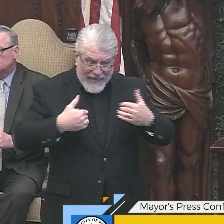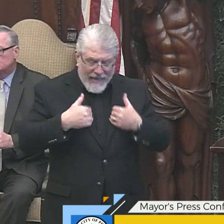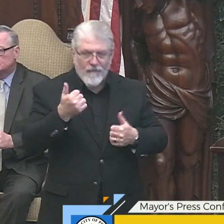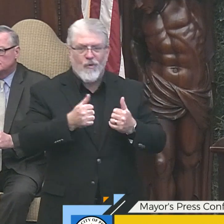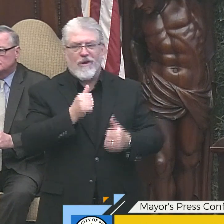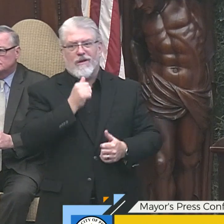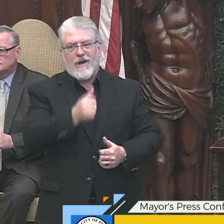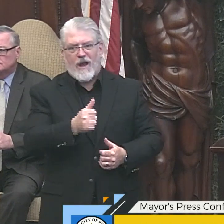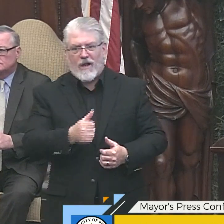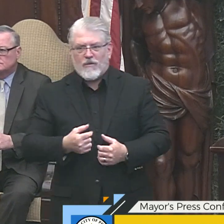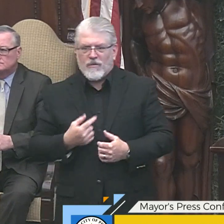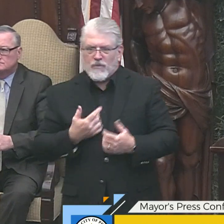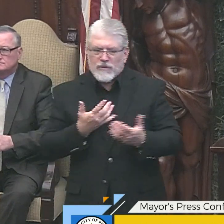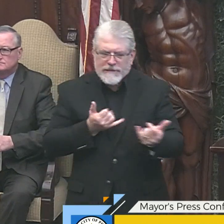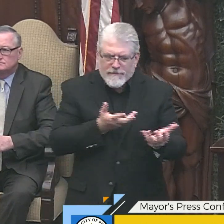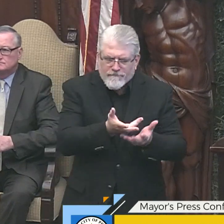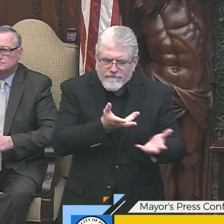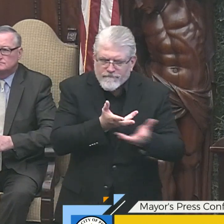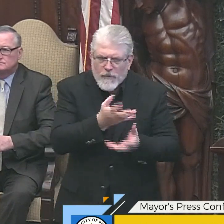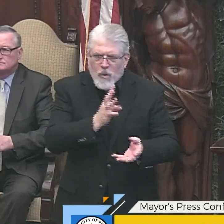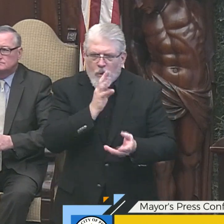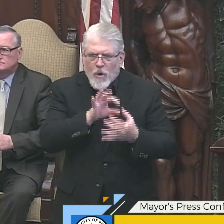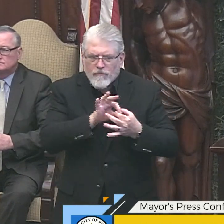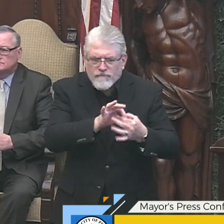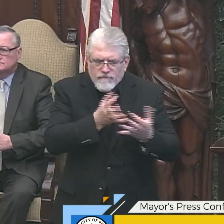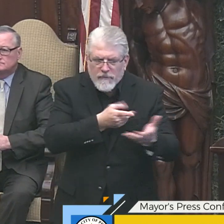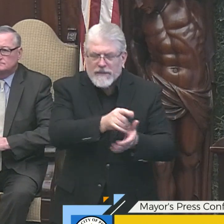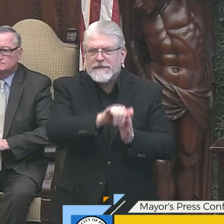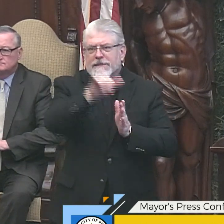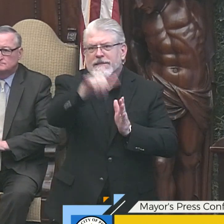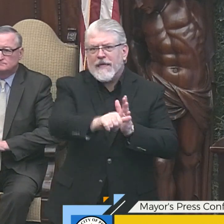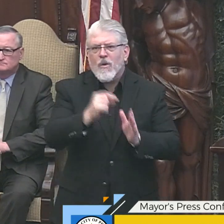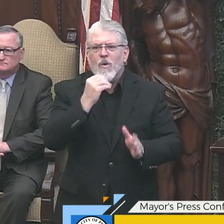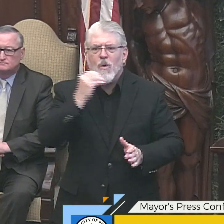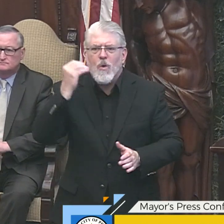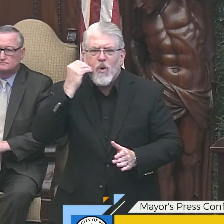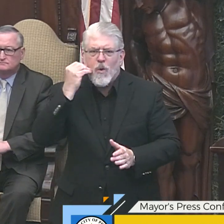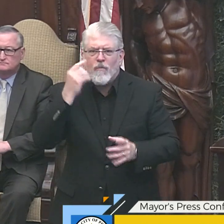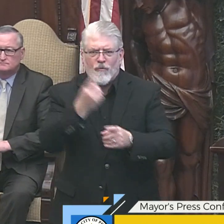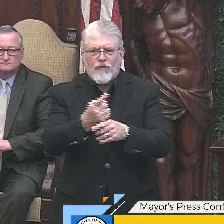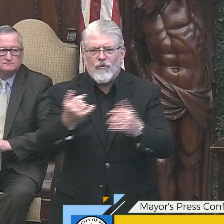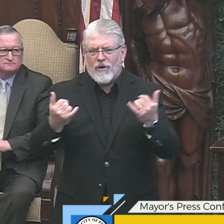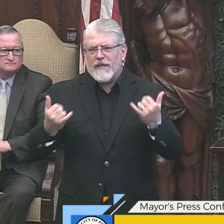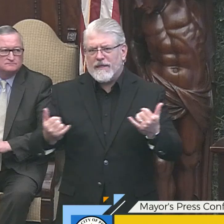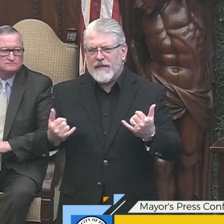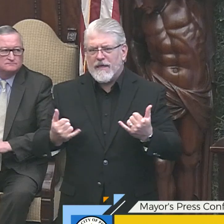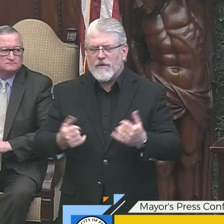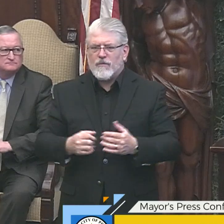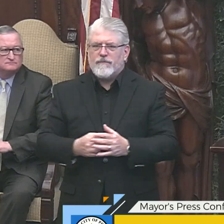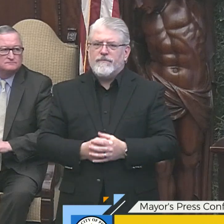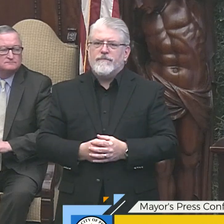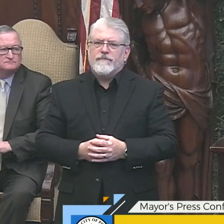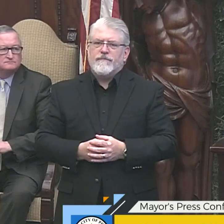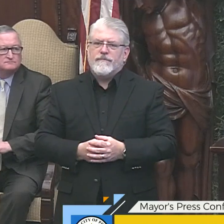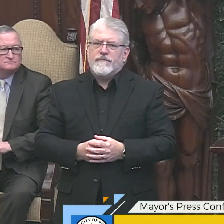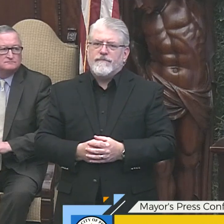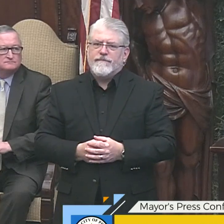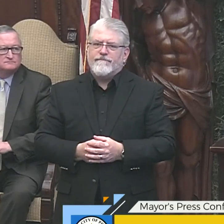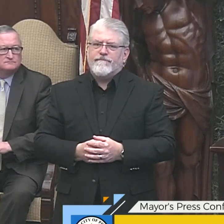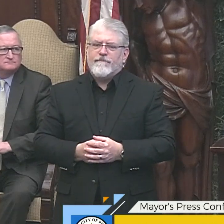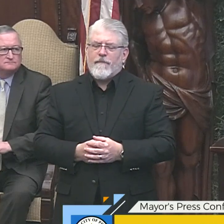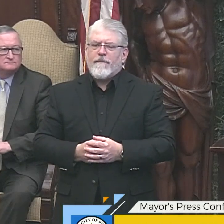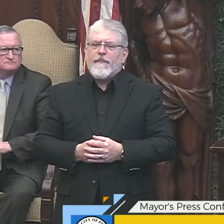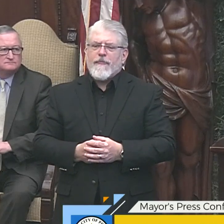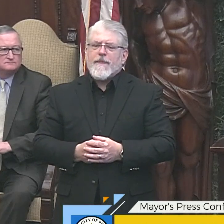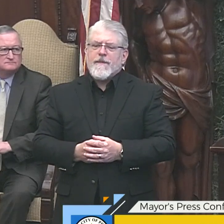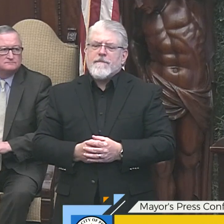home or in the process of being notified to be monitored at home. One of our long-standing interests here